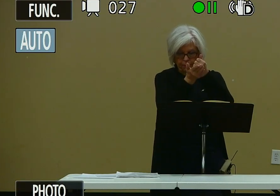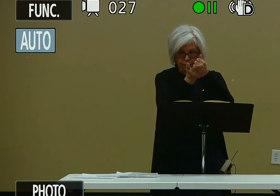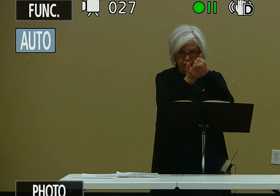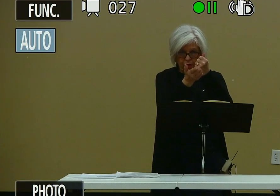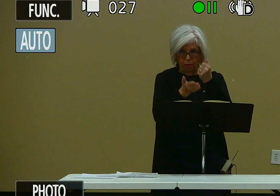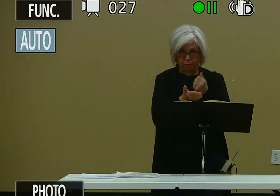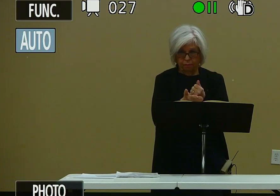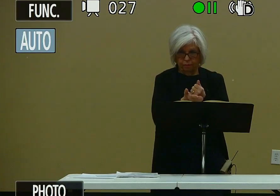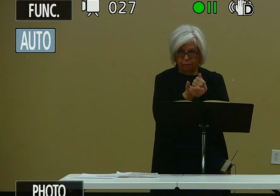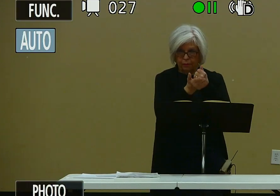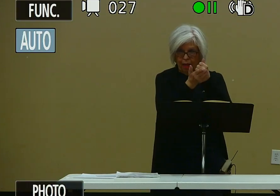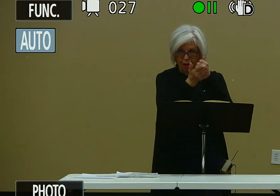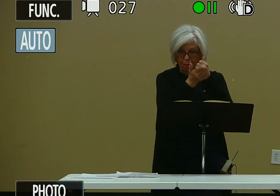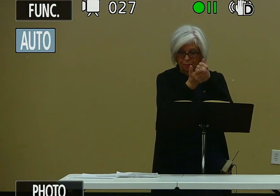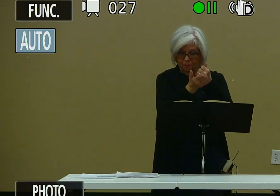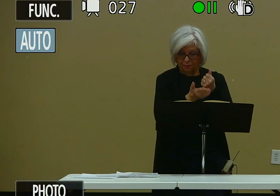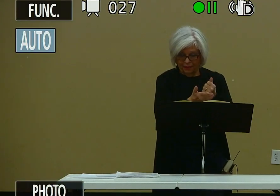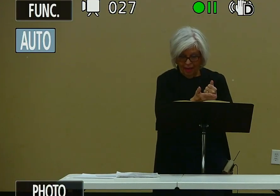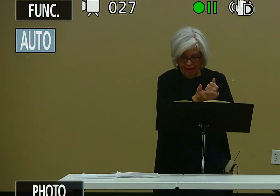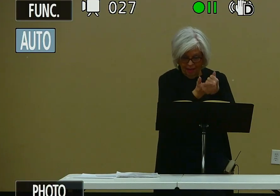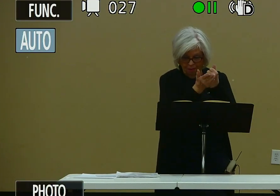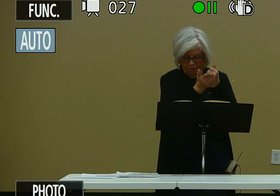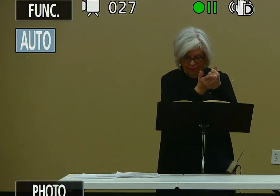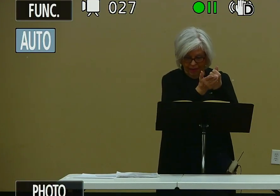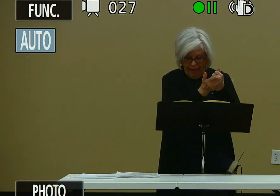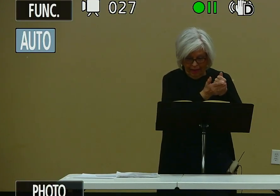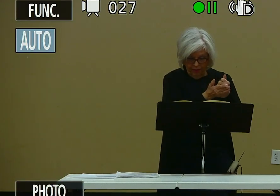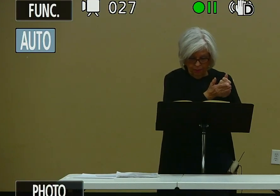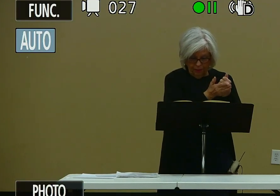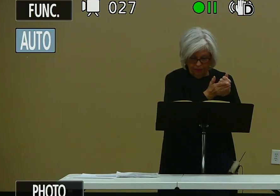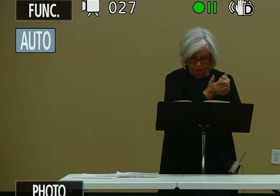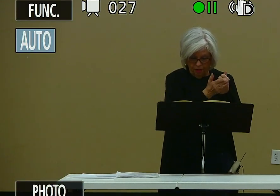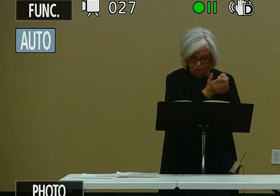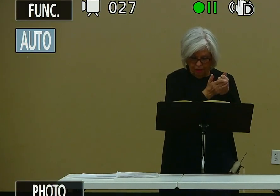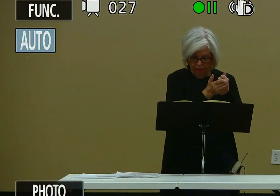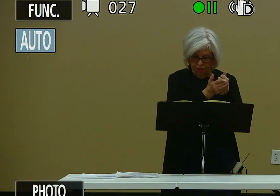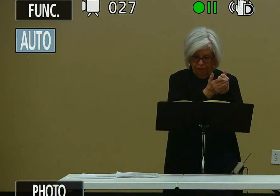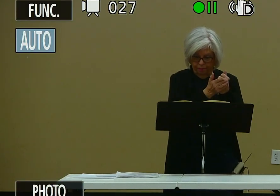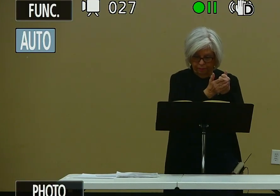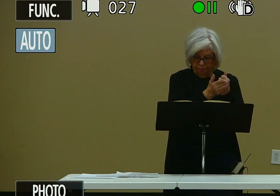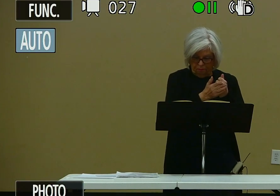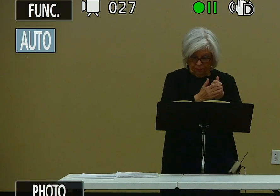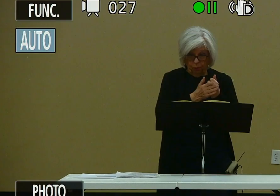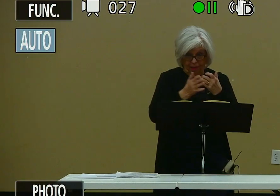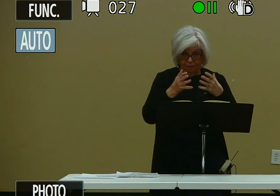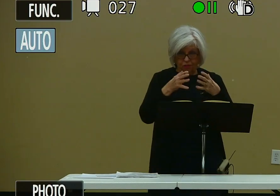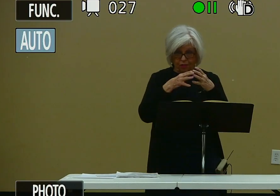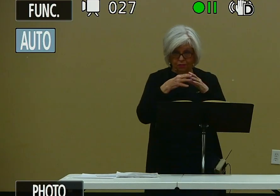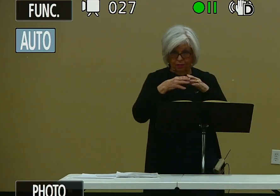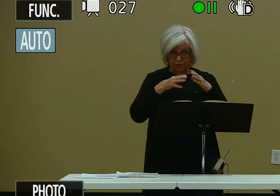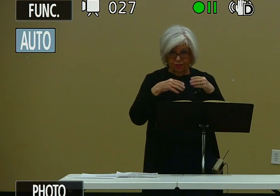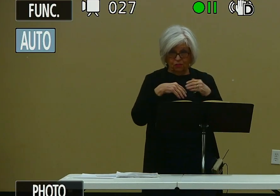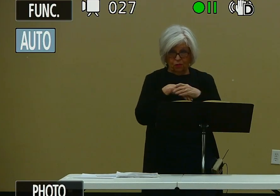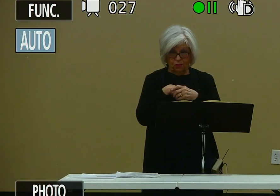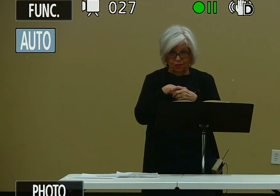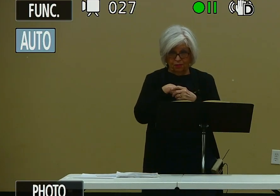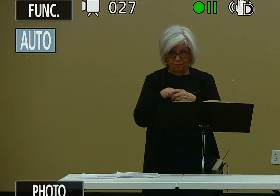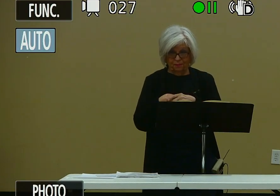That's help. Help. Help. And then we get to our judge. We have a judge that attends church here.